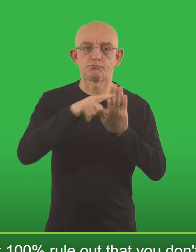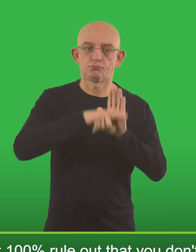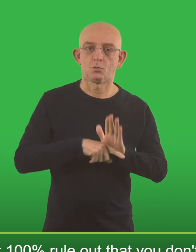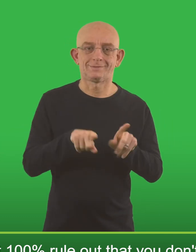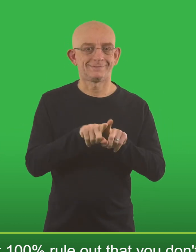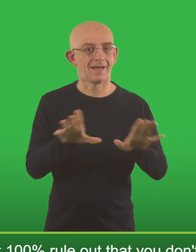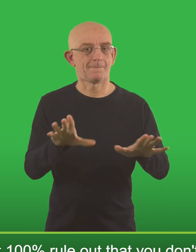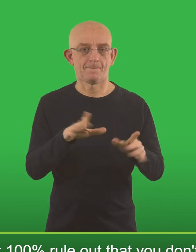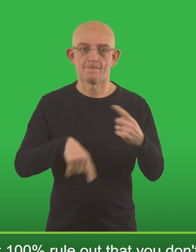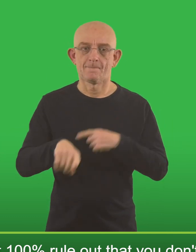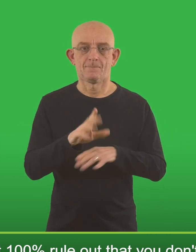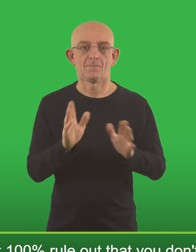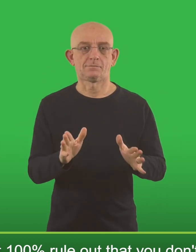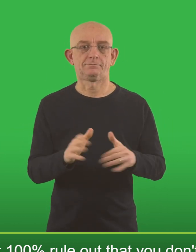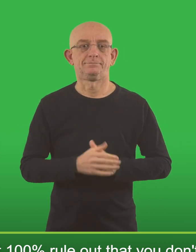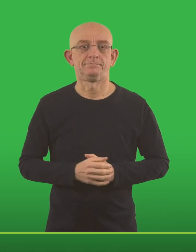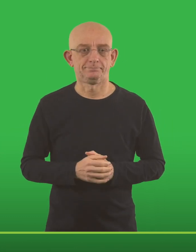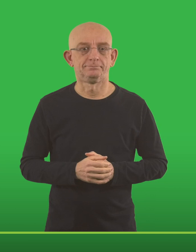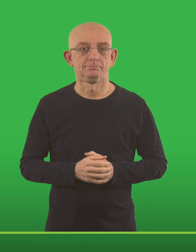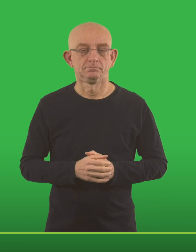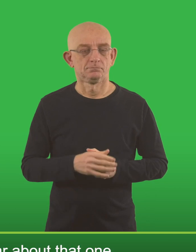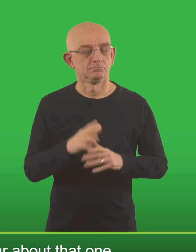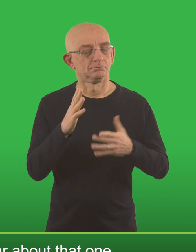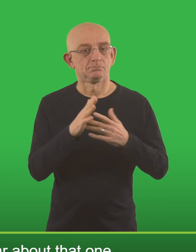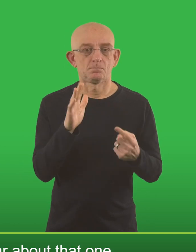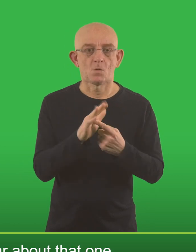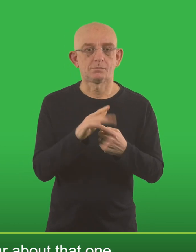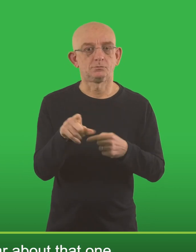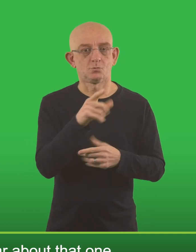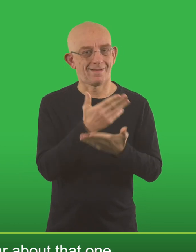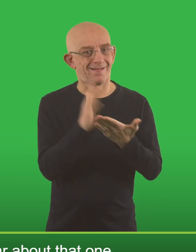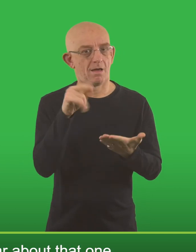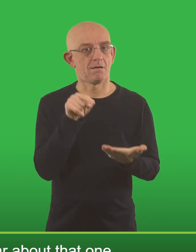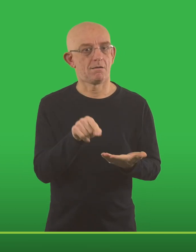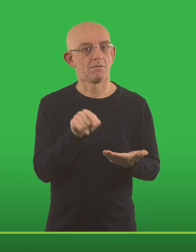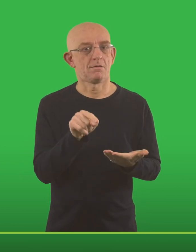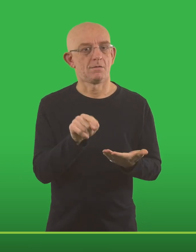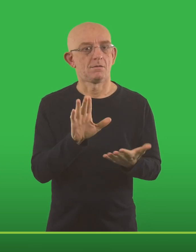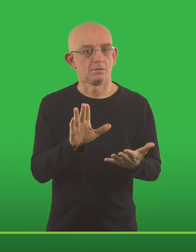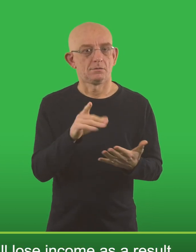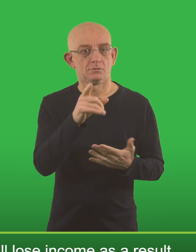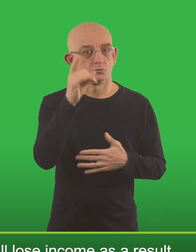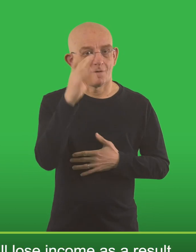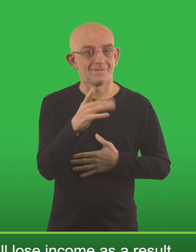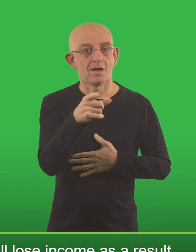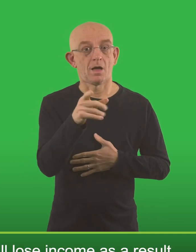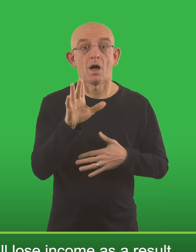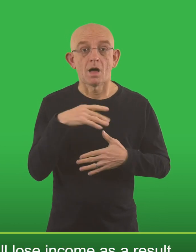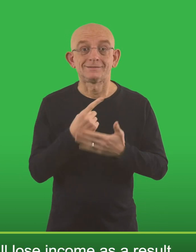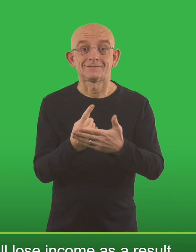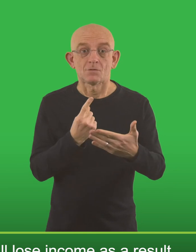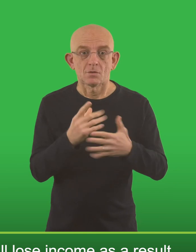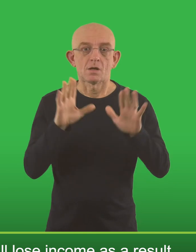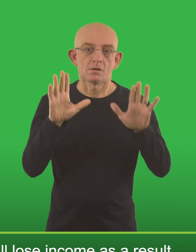illness, thus you still need to follow the rules that are in place. And it's important to be really, really clear about that one. Don't forget, if you have